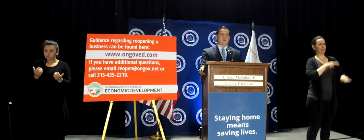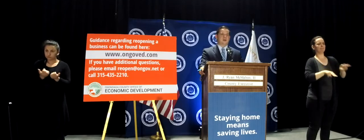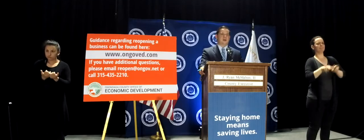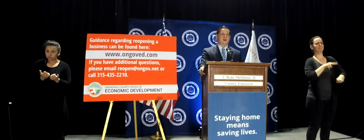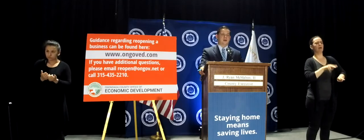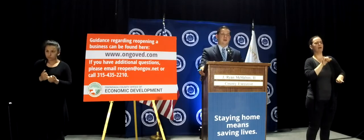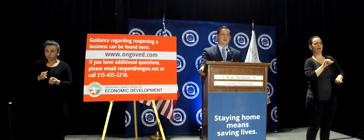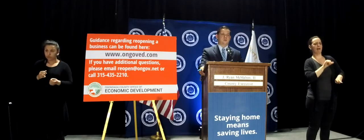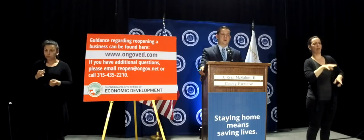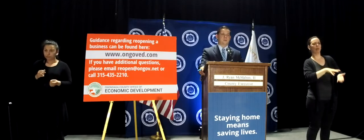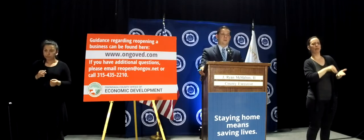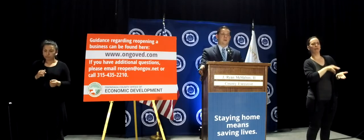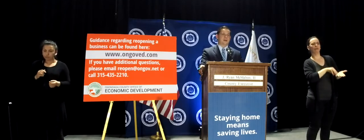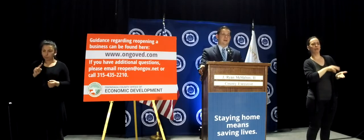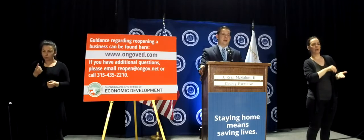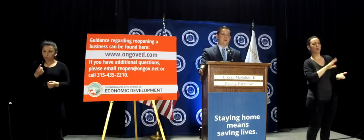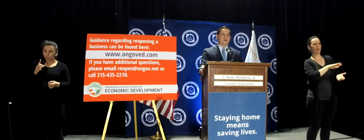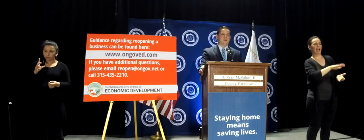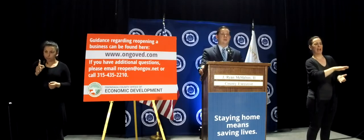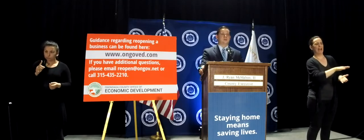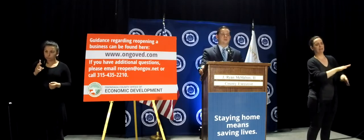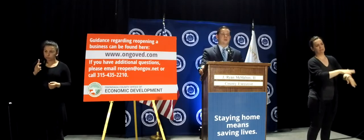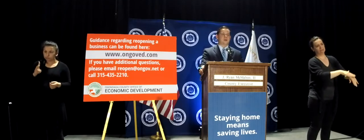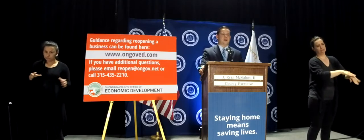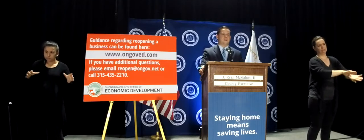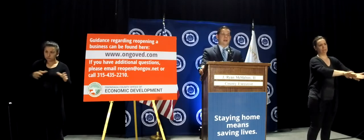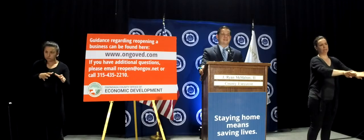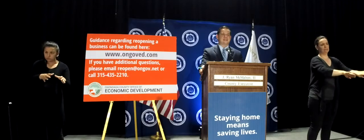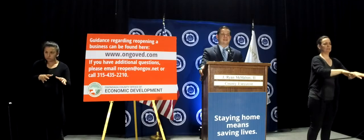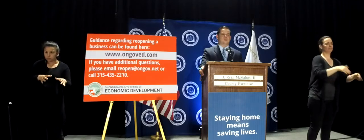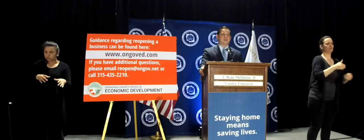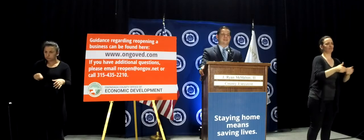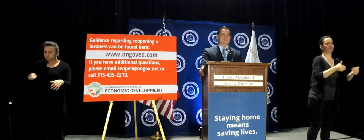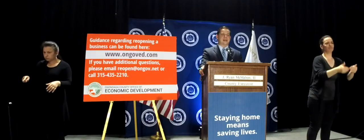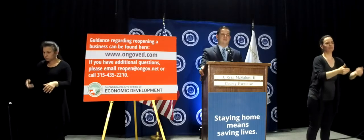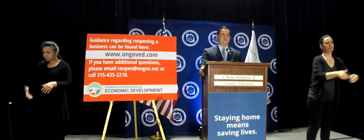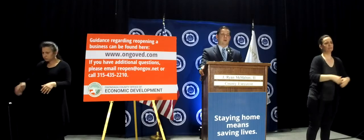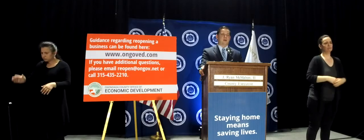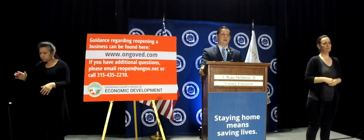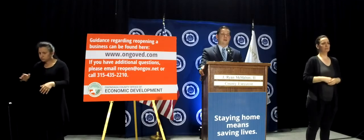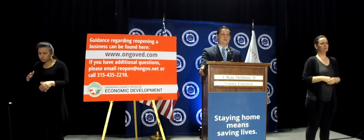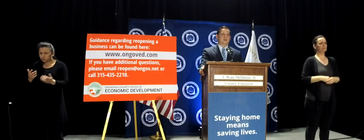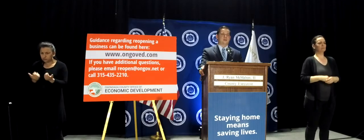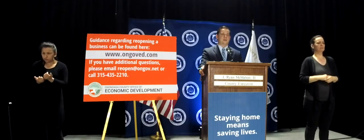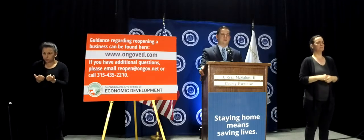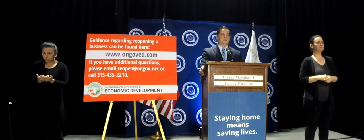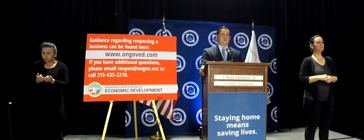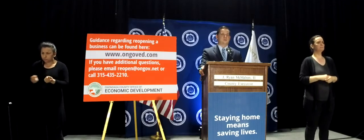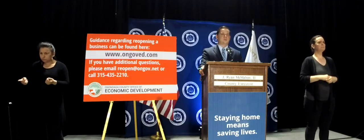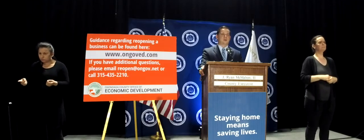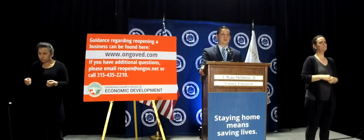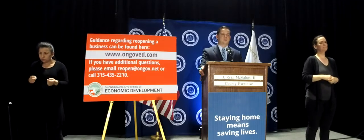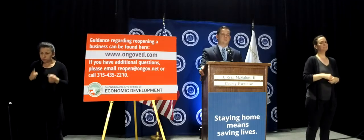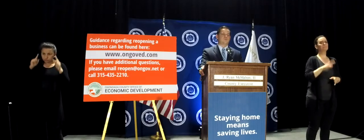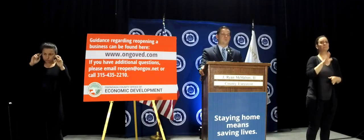see areas where people are getting together, and there's I'm not saying it wasn't safe, but certainly